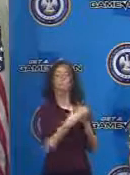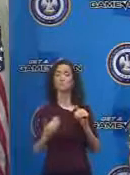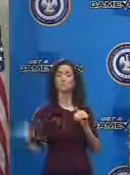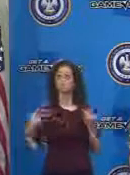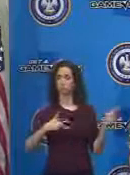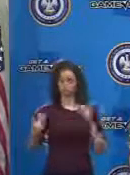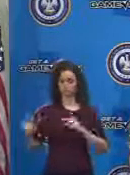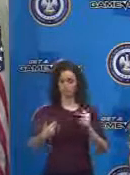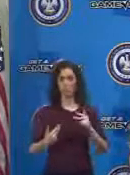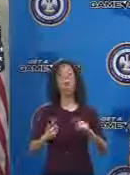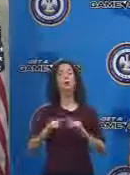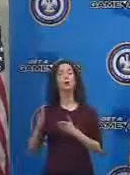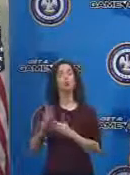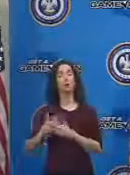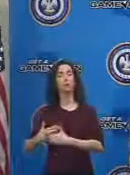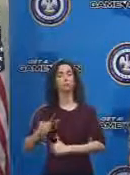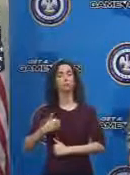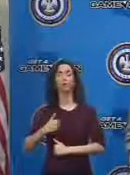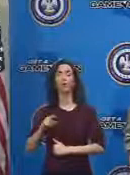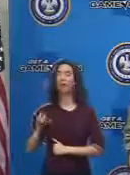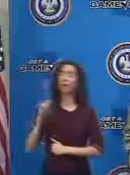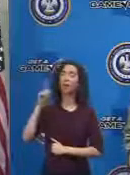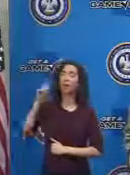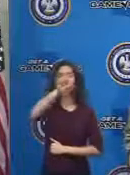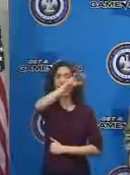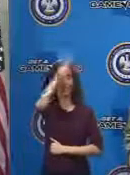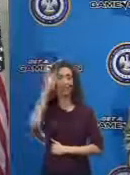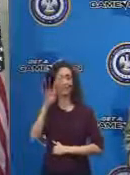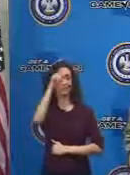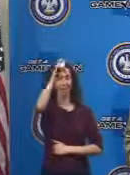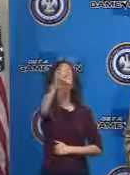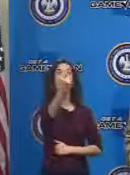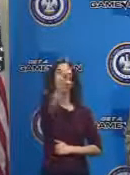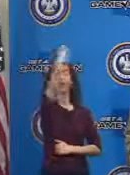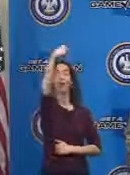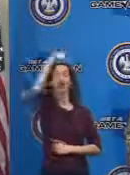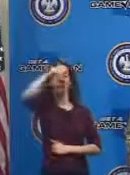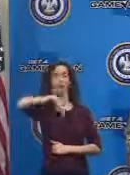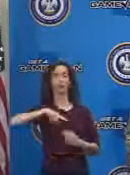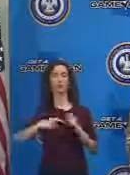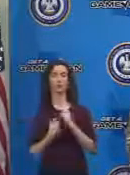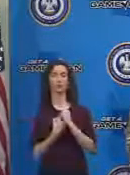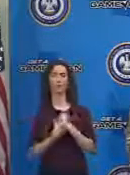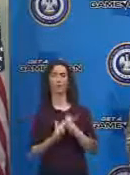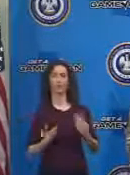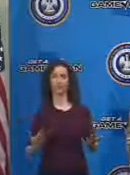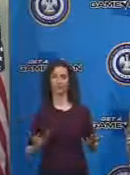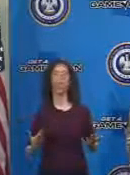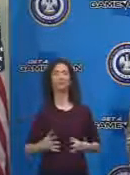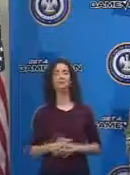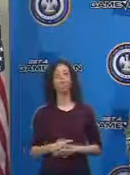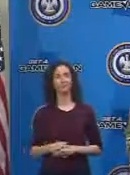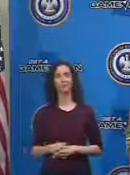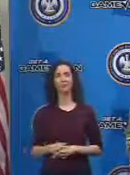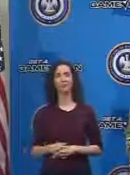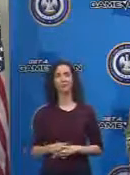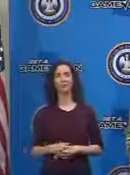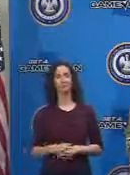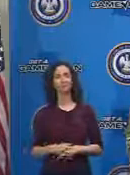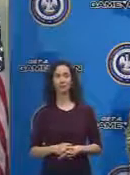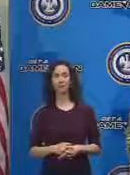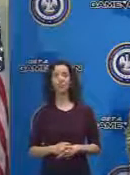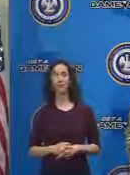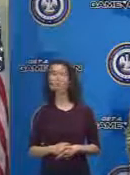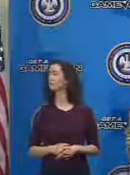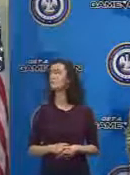had soldiers come from as far as Alaska to support our operations here in Louisiana. And on the